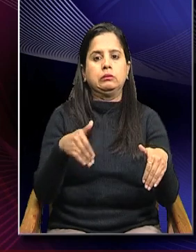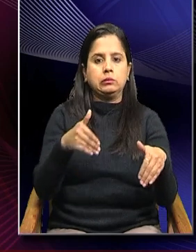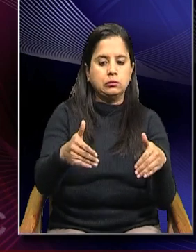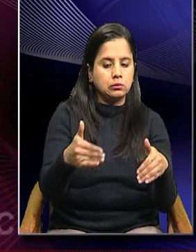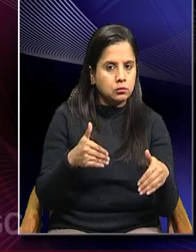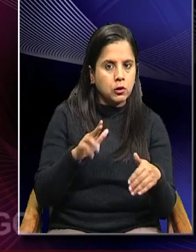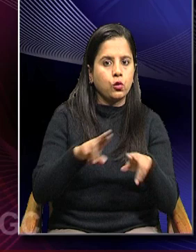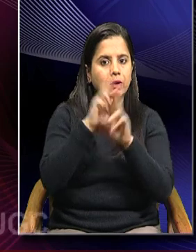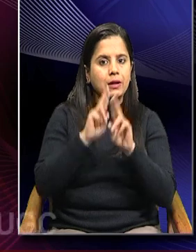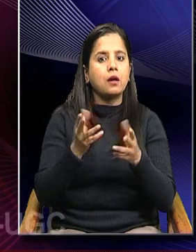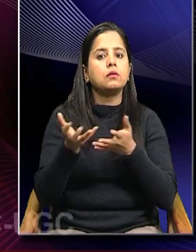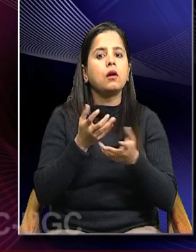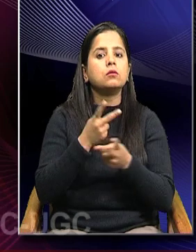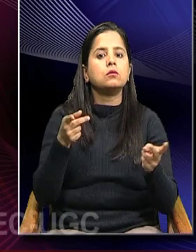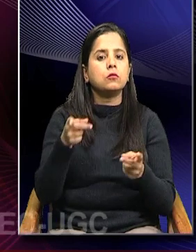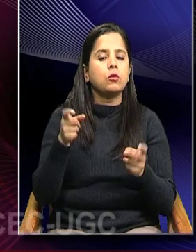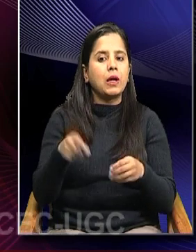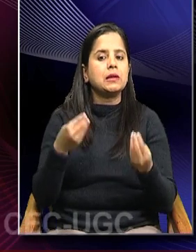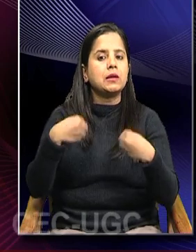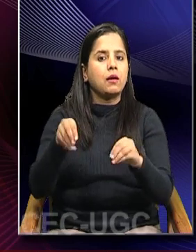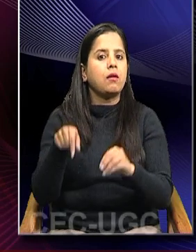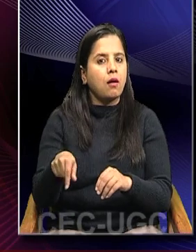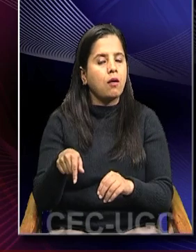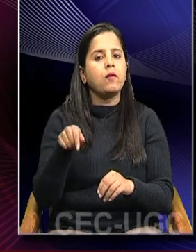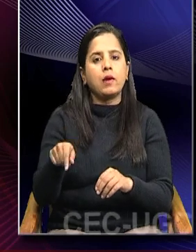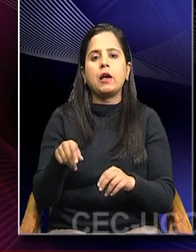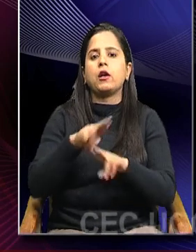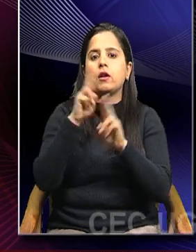with the international customers, I am going to sell in